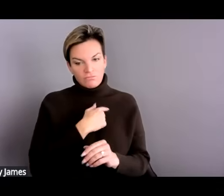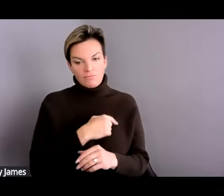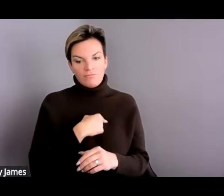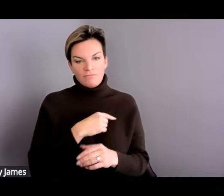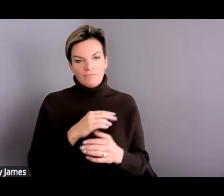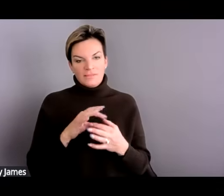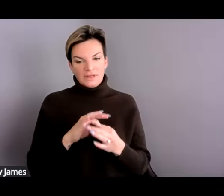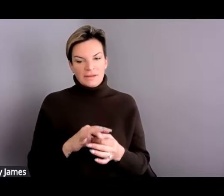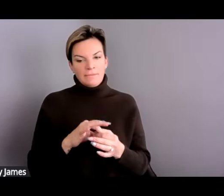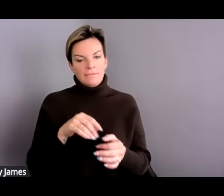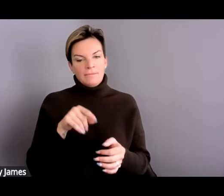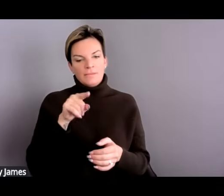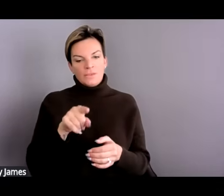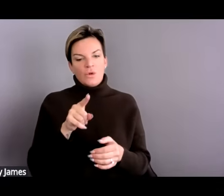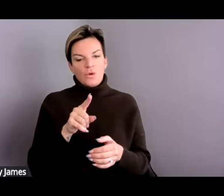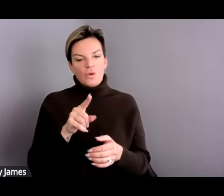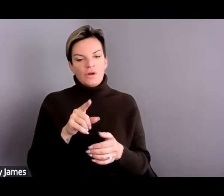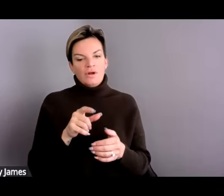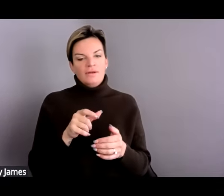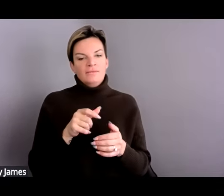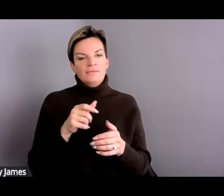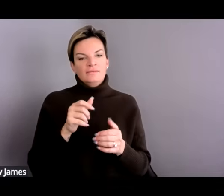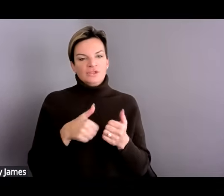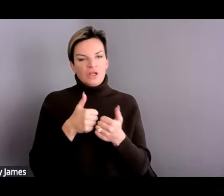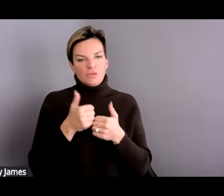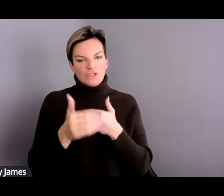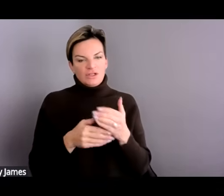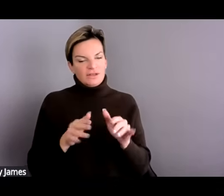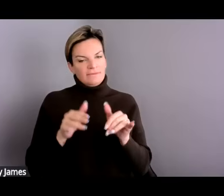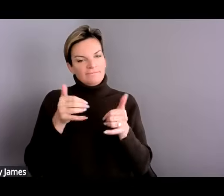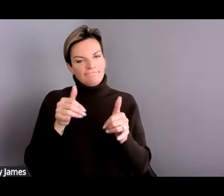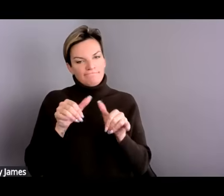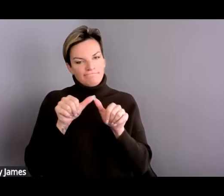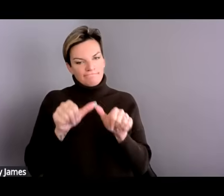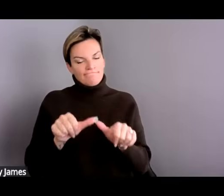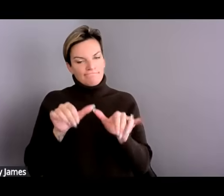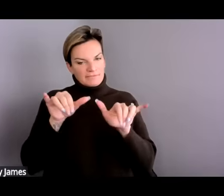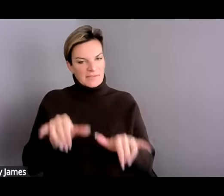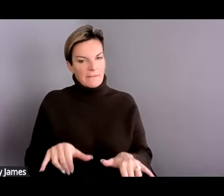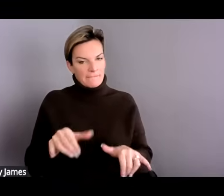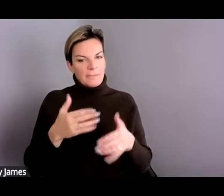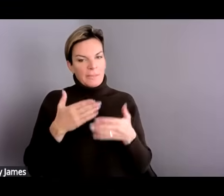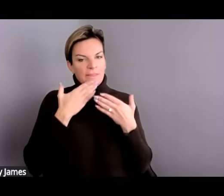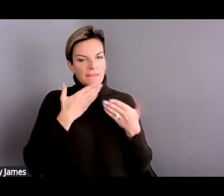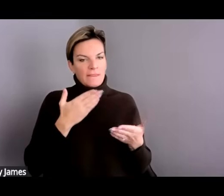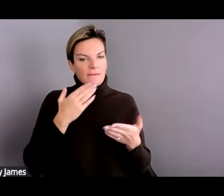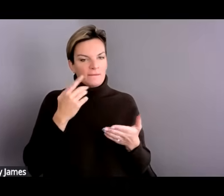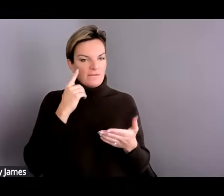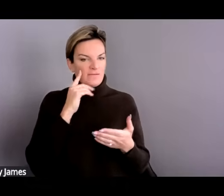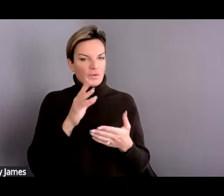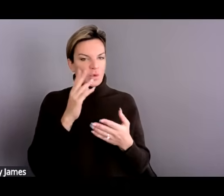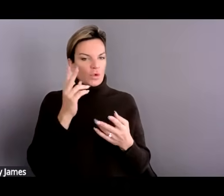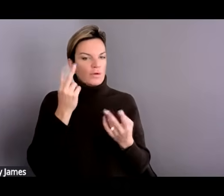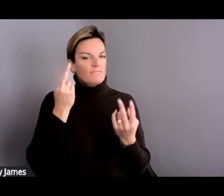challenge procedures dead and buried. And thank you for your consideration of my brief comments this morning.